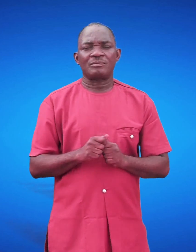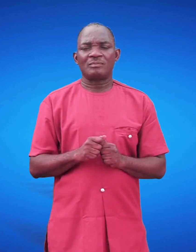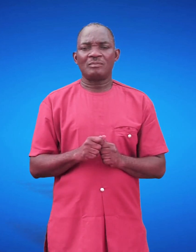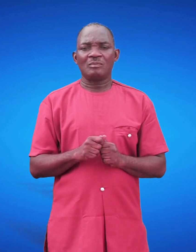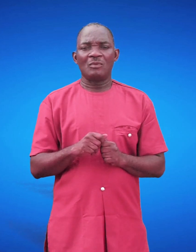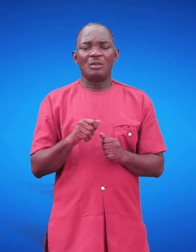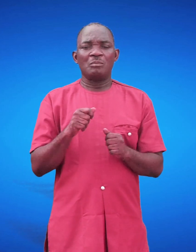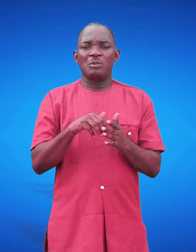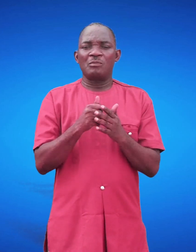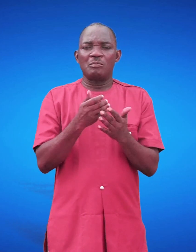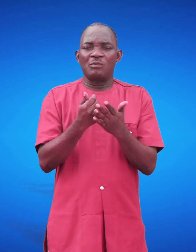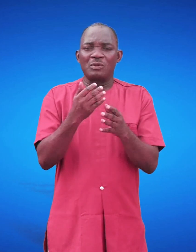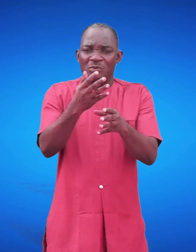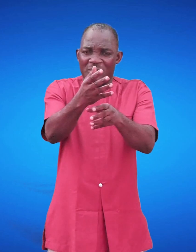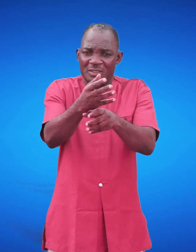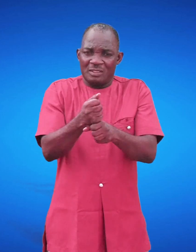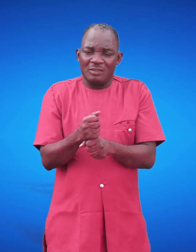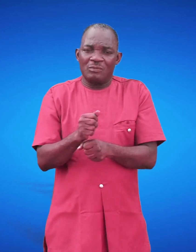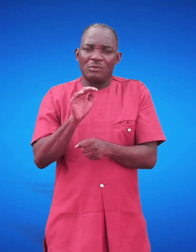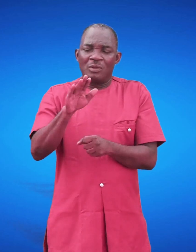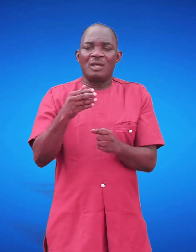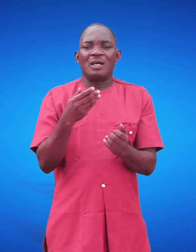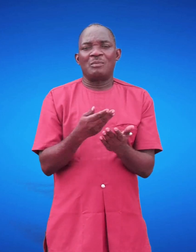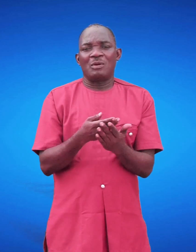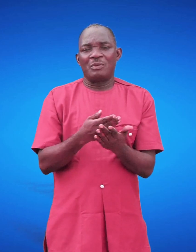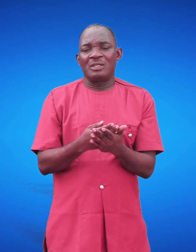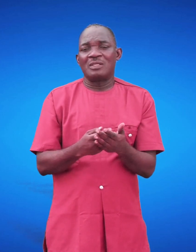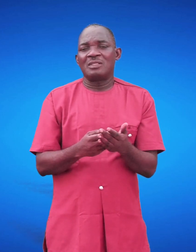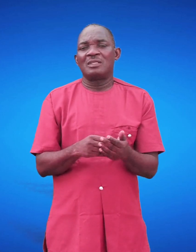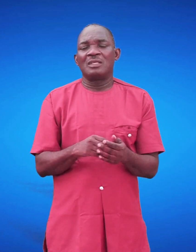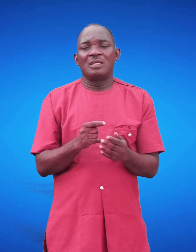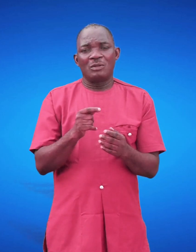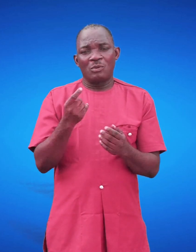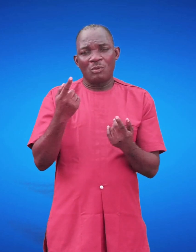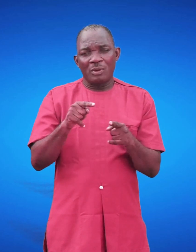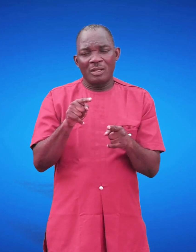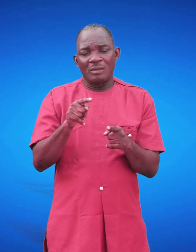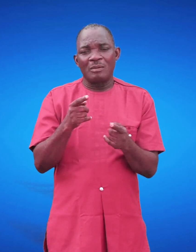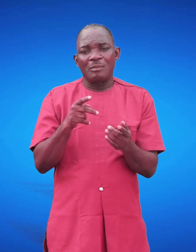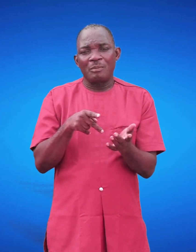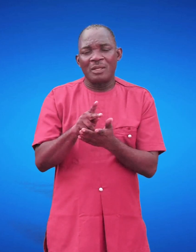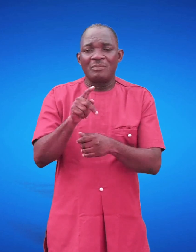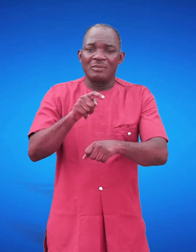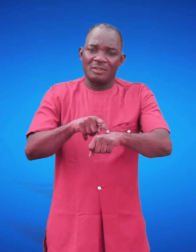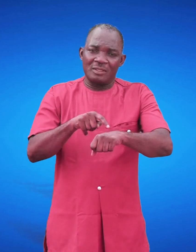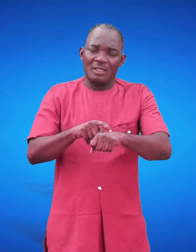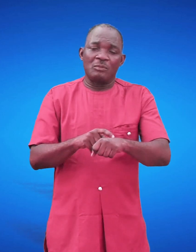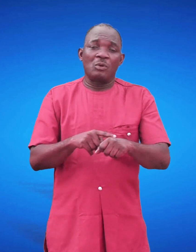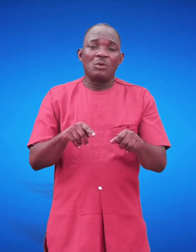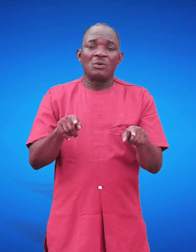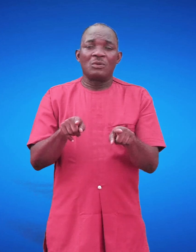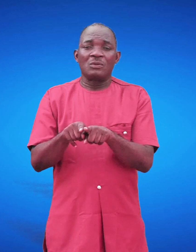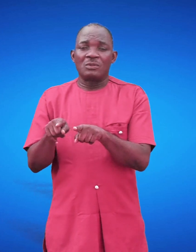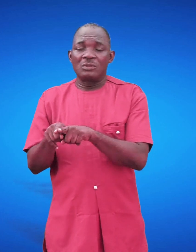to access your cash grant during payment. Also, if you